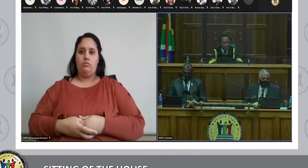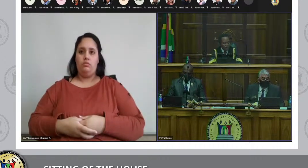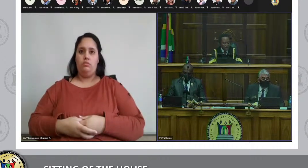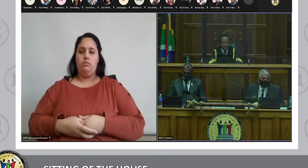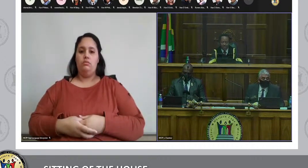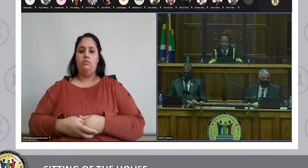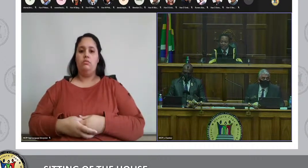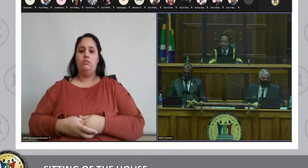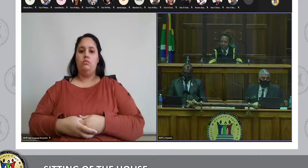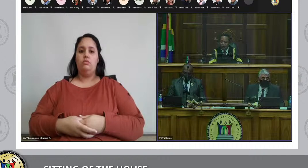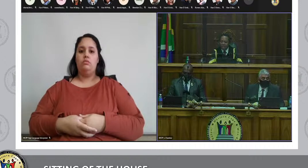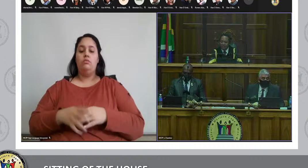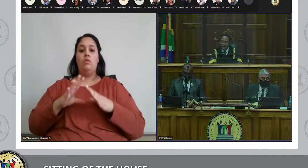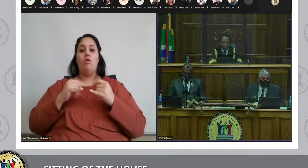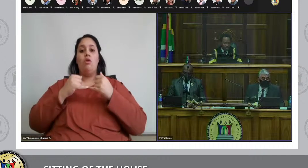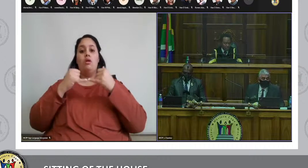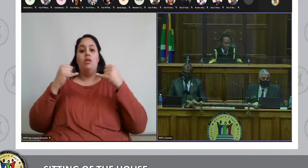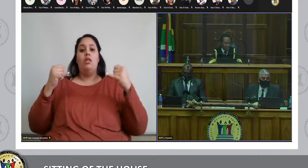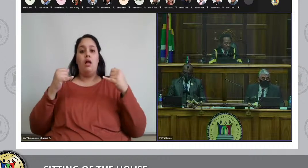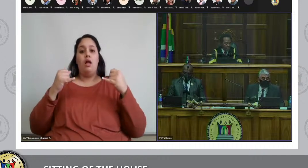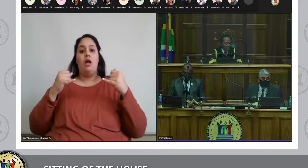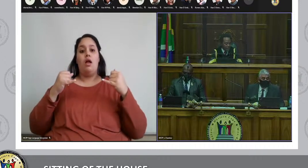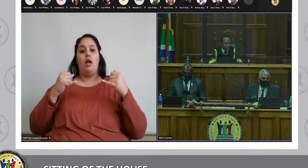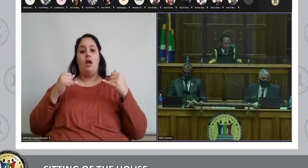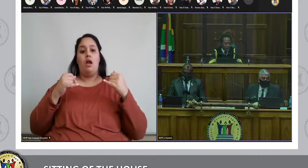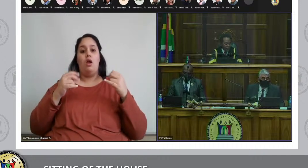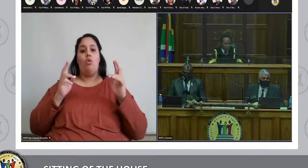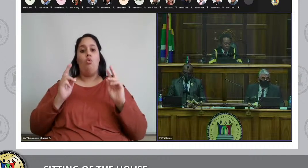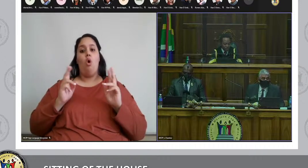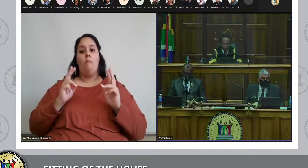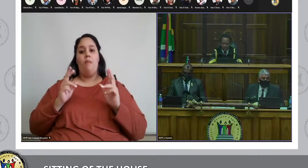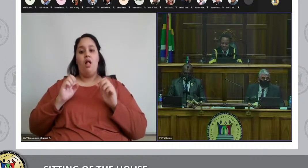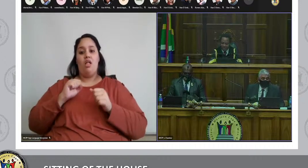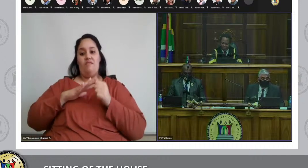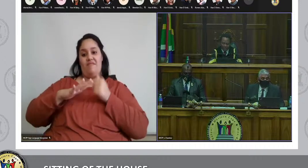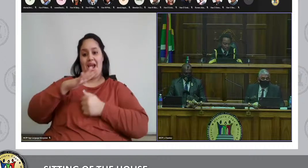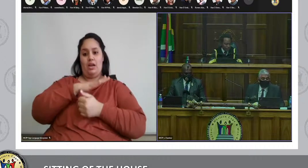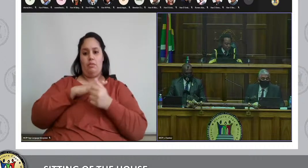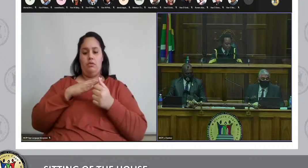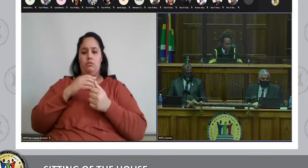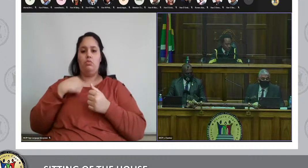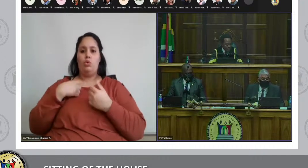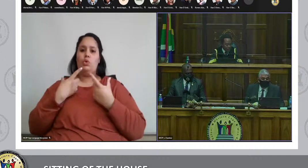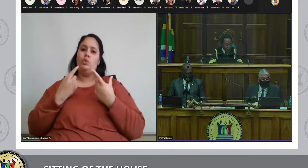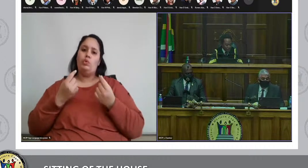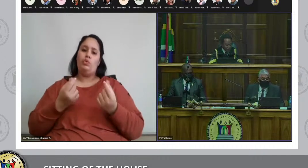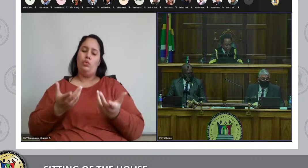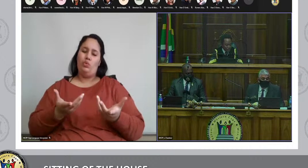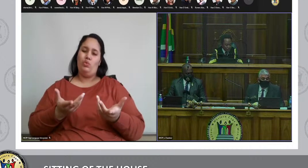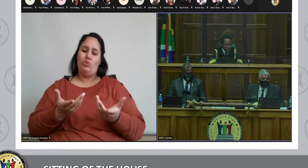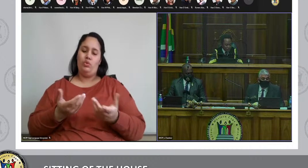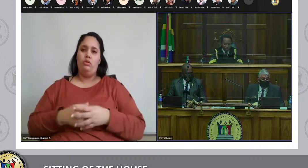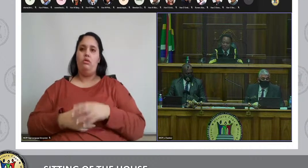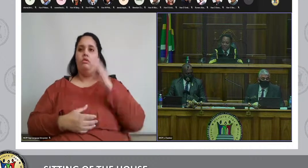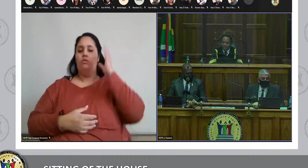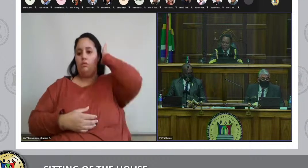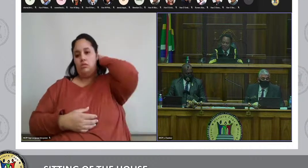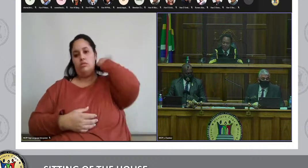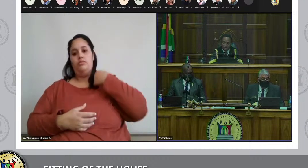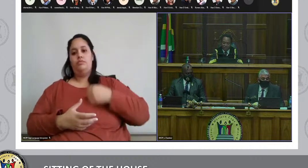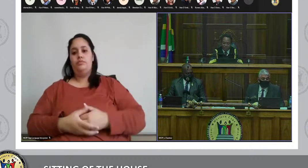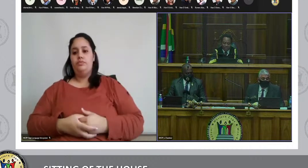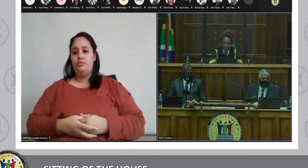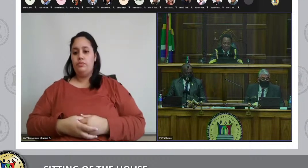Our virtual sessions in a normal environment, as we have been conducting them, we do not